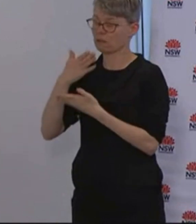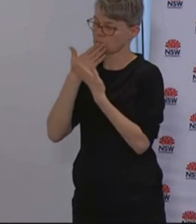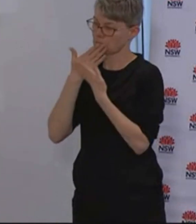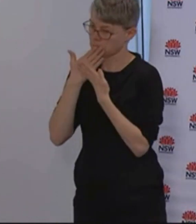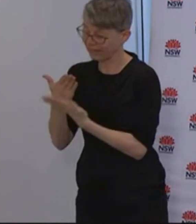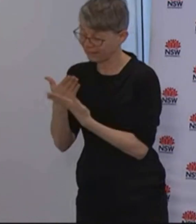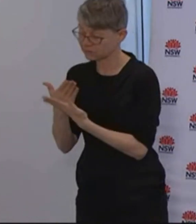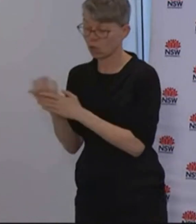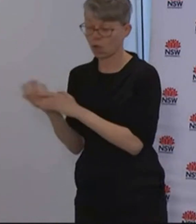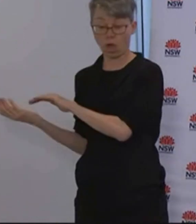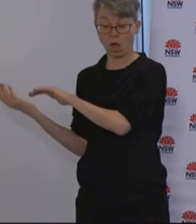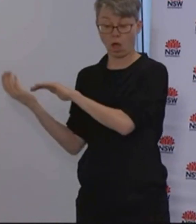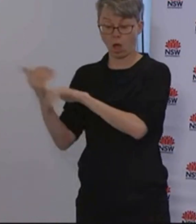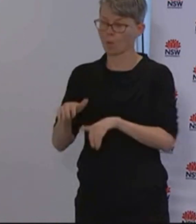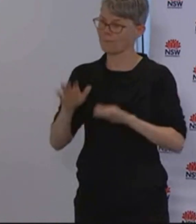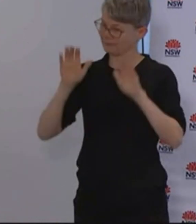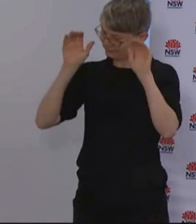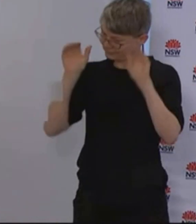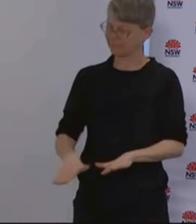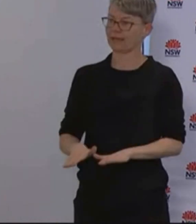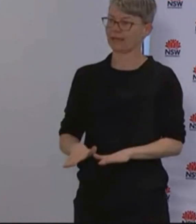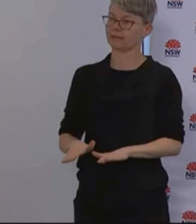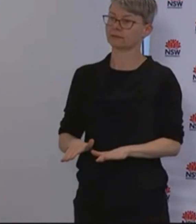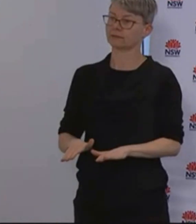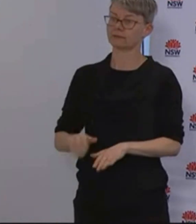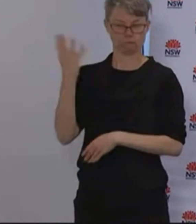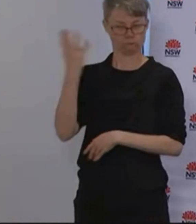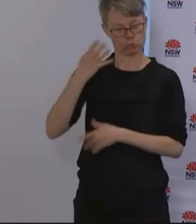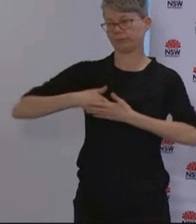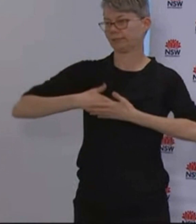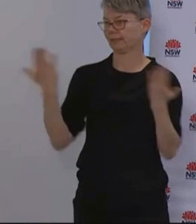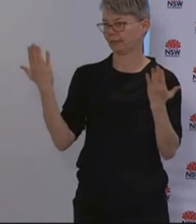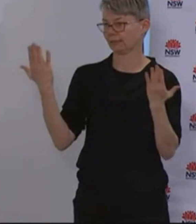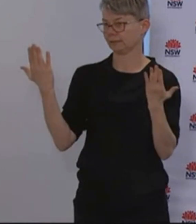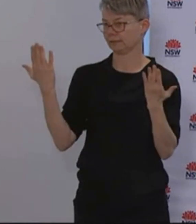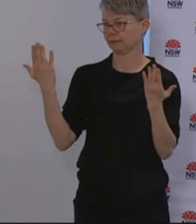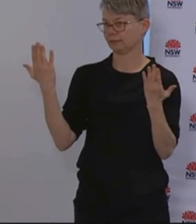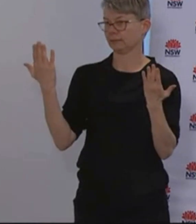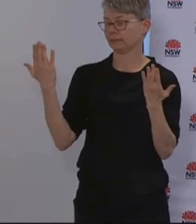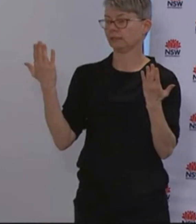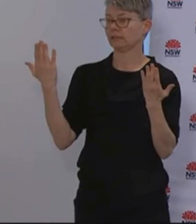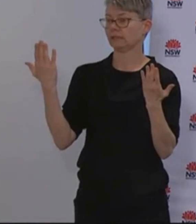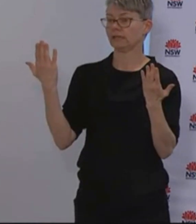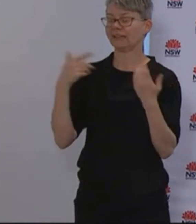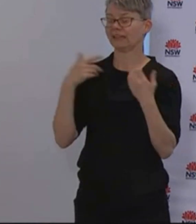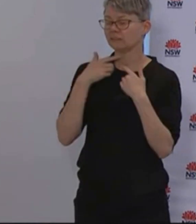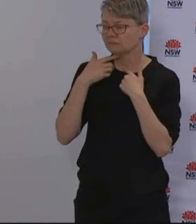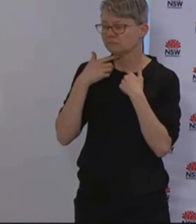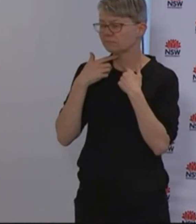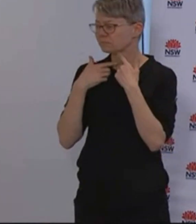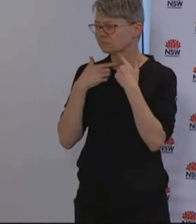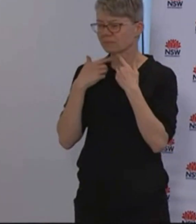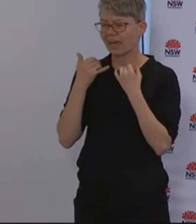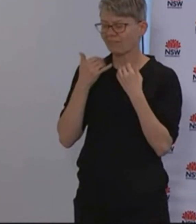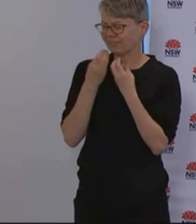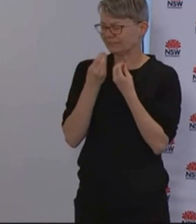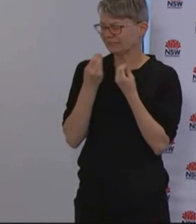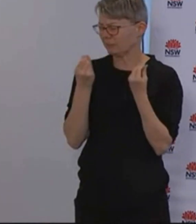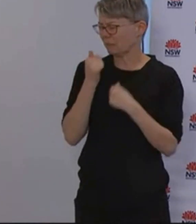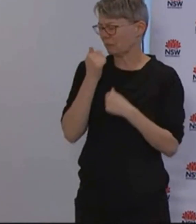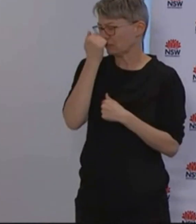to the self-isolation requirements and that you present for testing with even minimal symptoms. Has